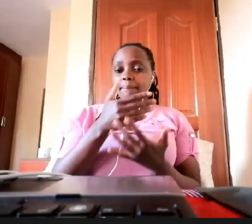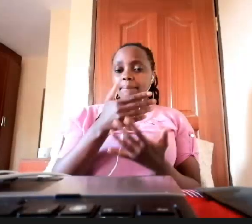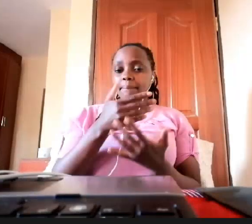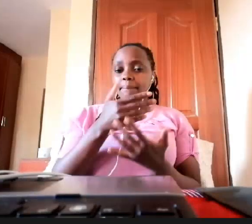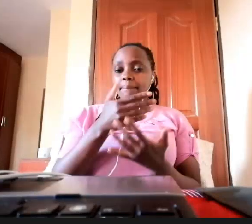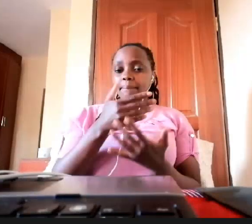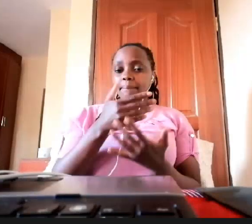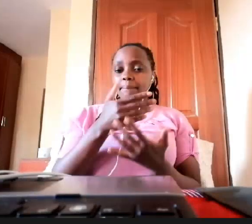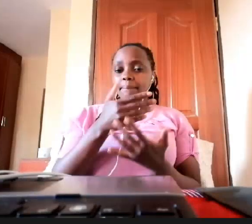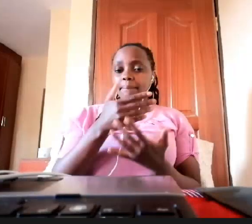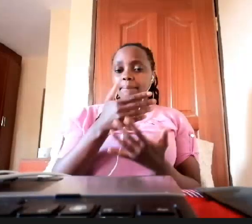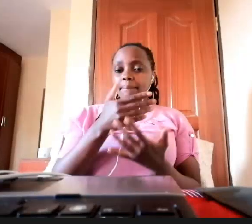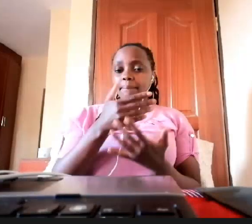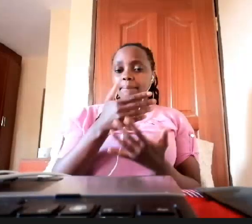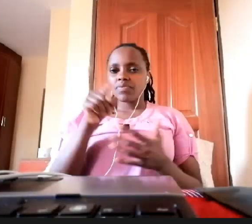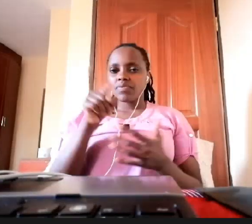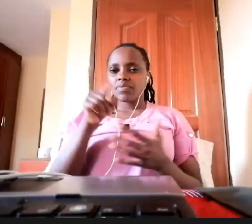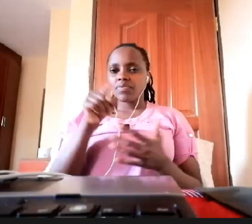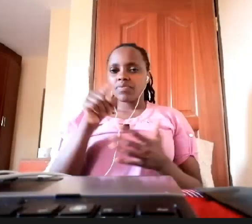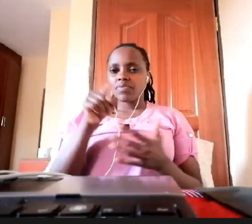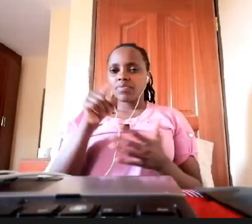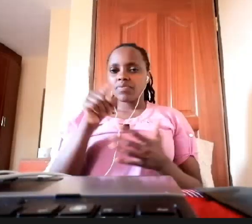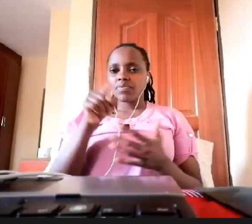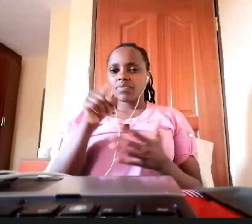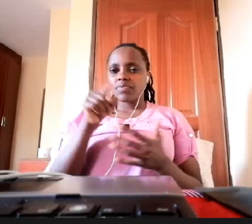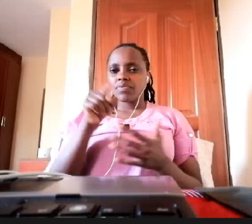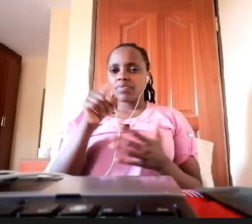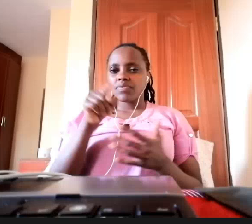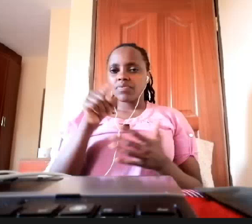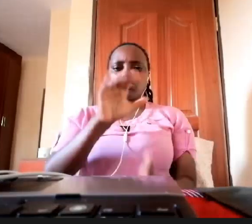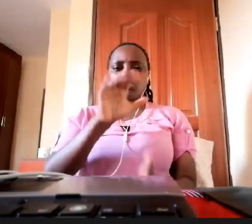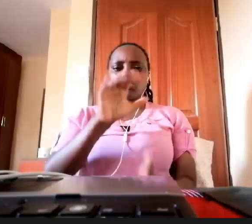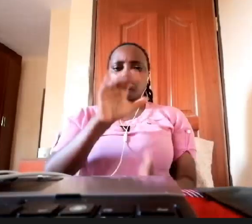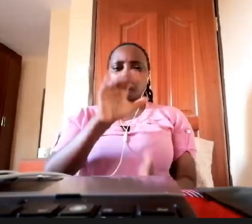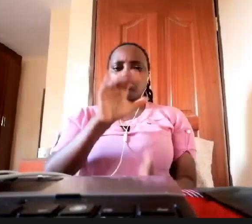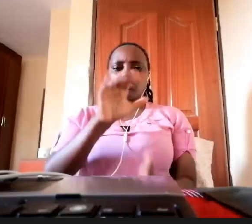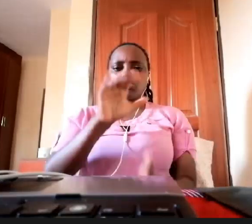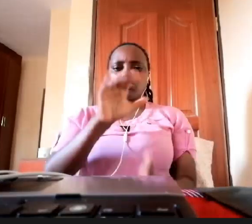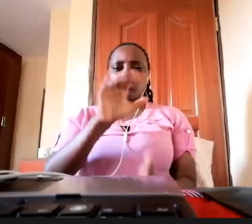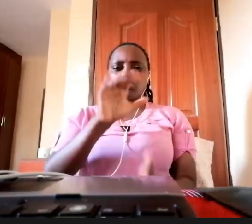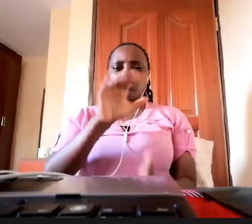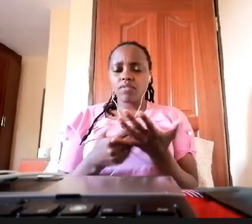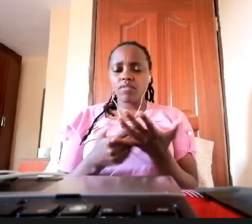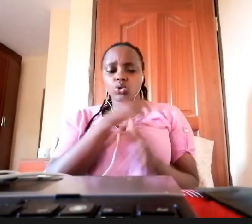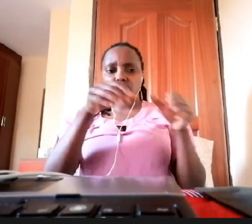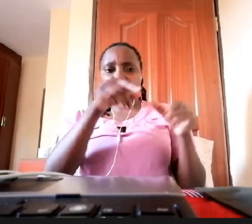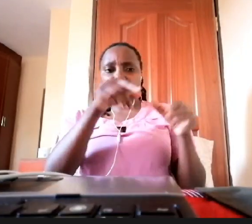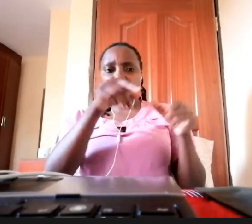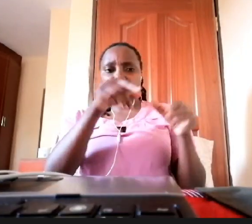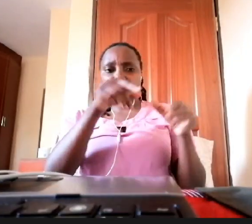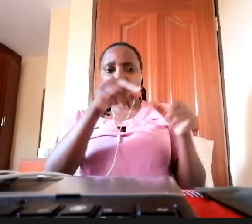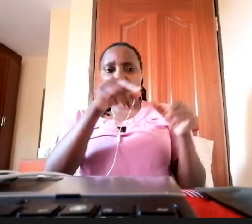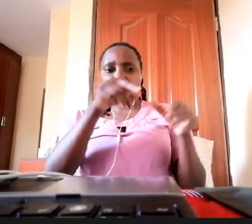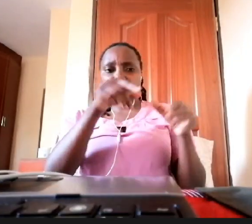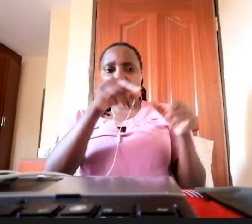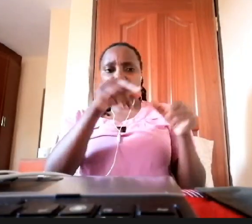The process was driven by CSOs. I feel the need to emphasize that. The consultant played a key